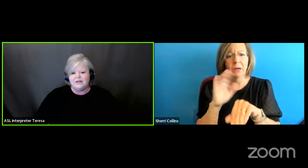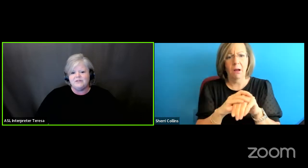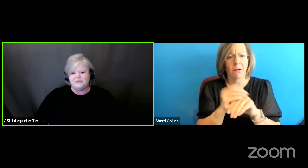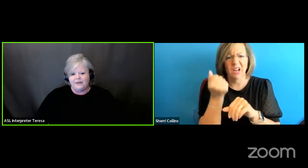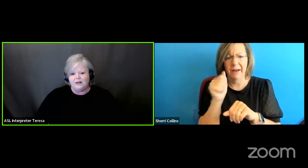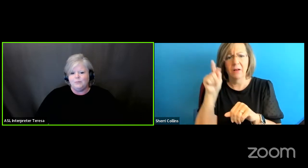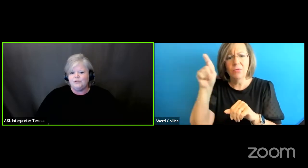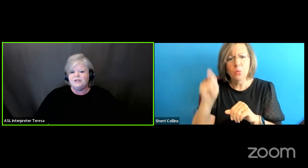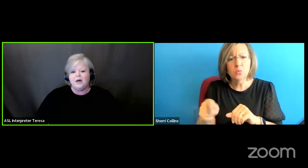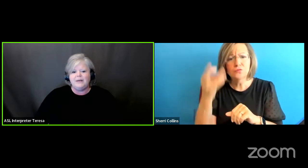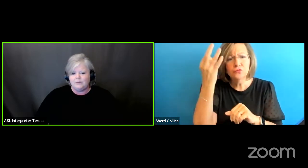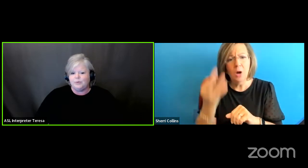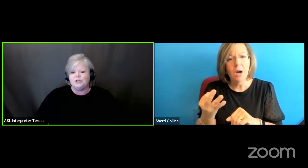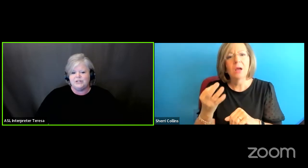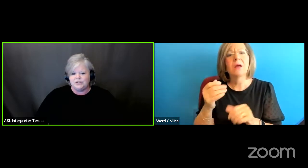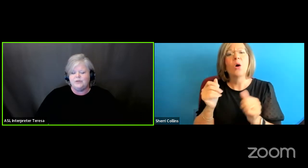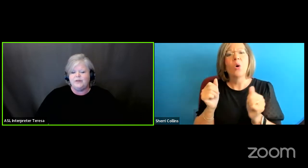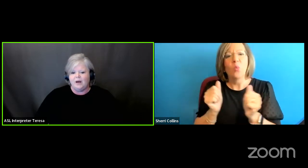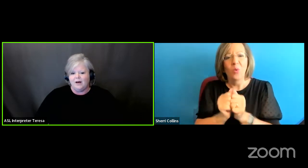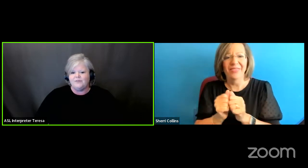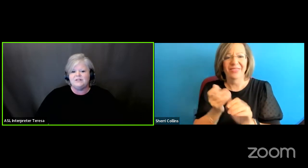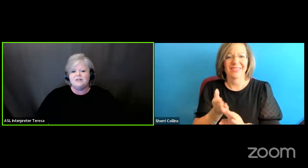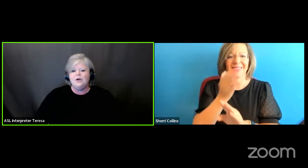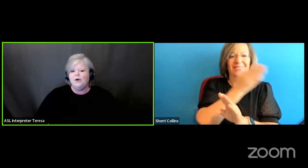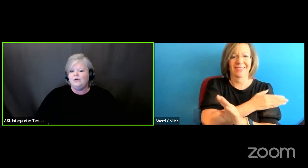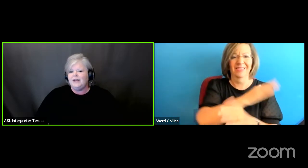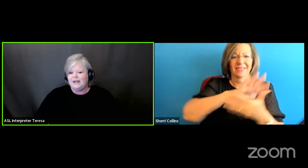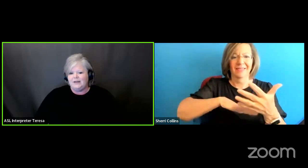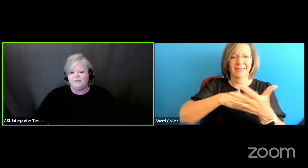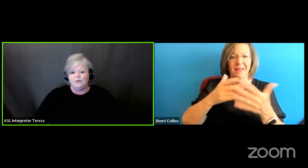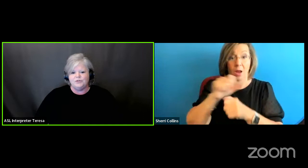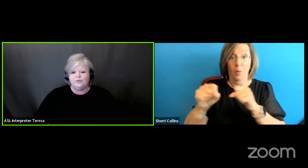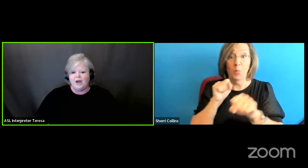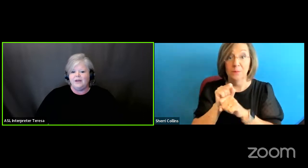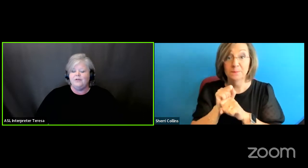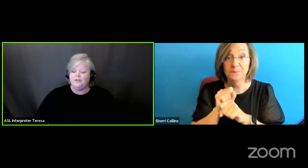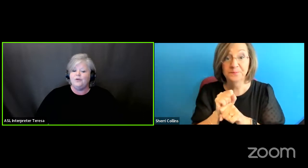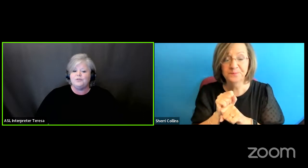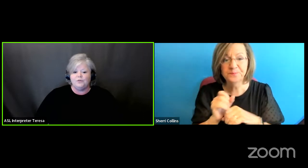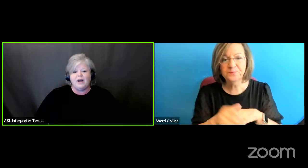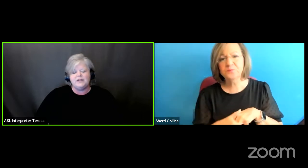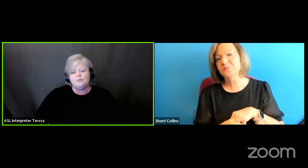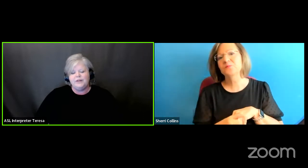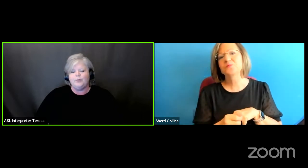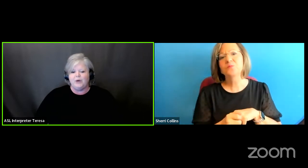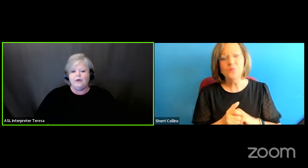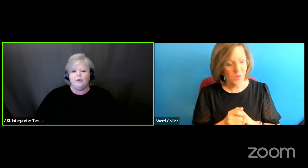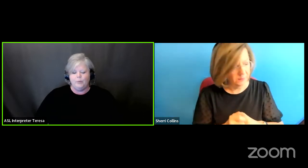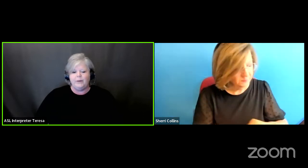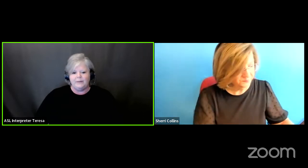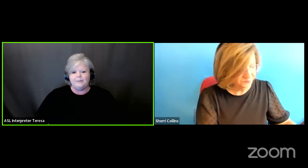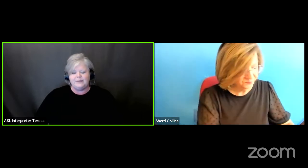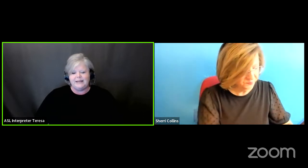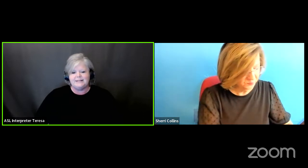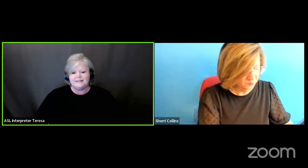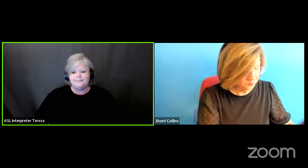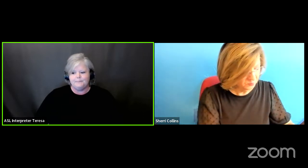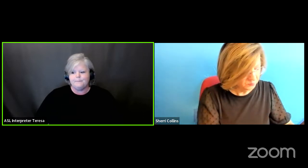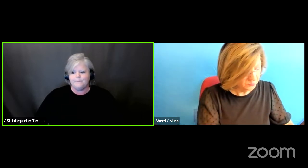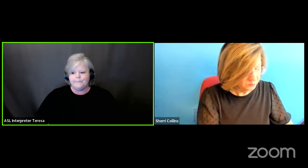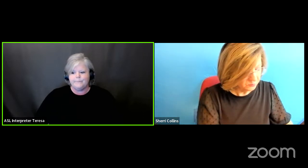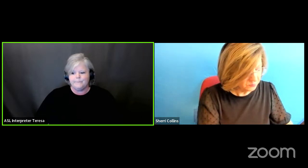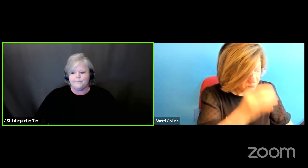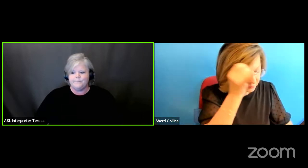make themselves available to come in person to the office on any of those Fridays with a prior appointment in